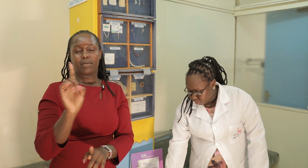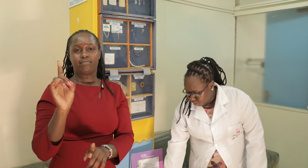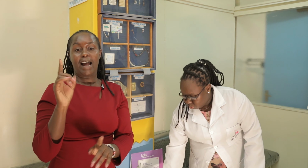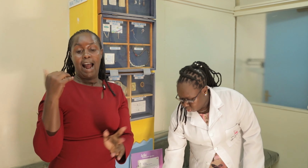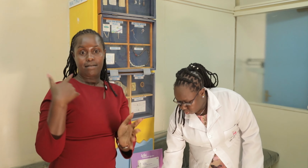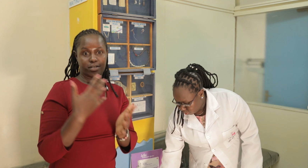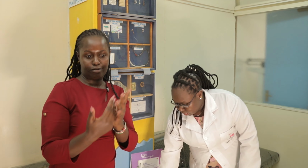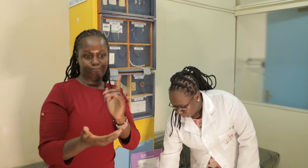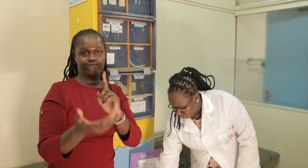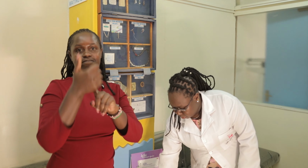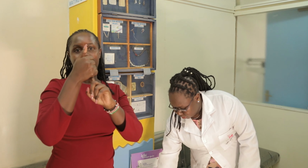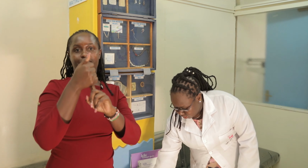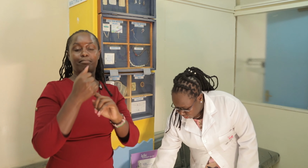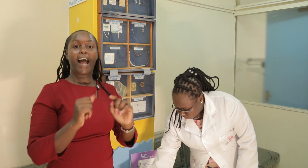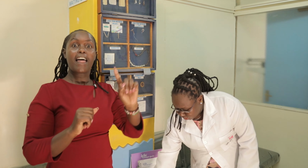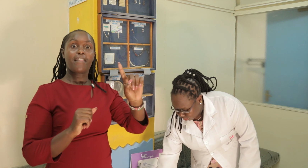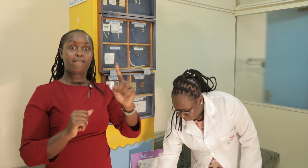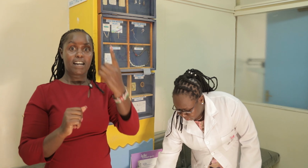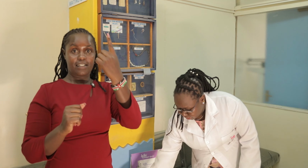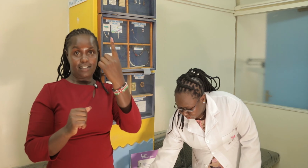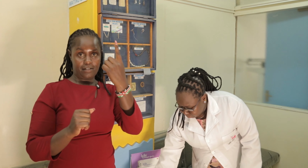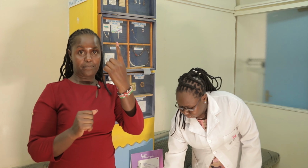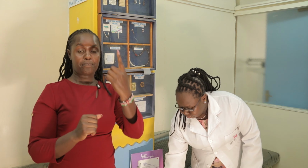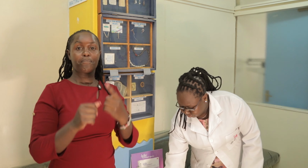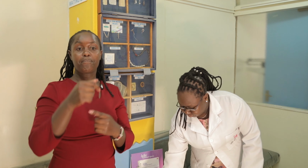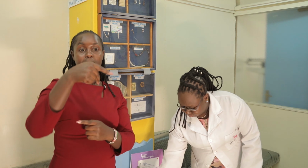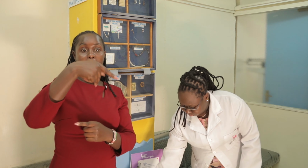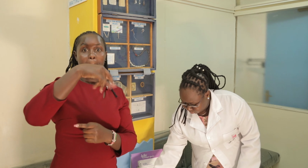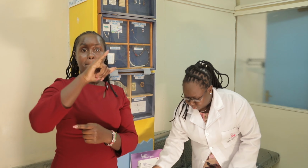we're going to learn about is the pill.